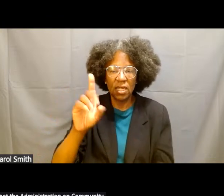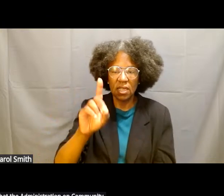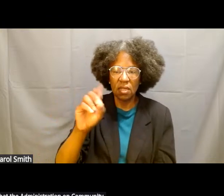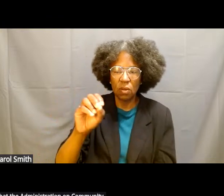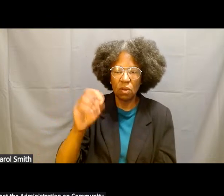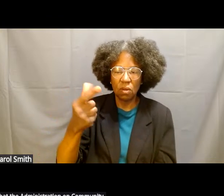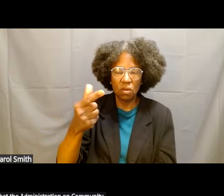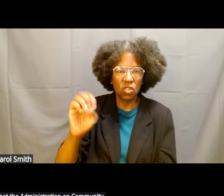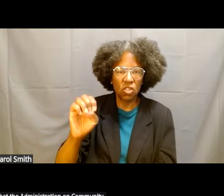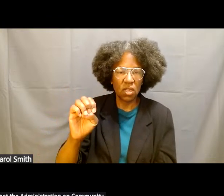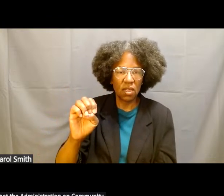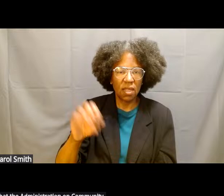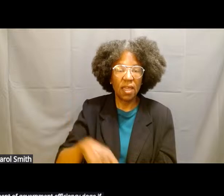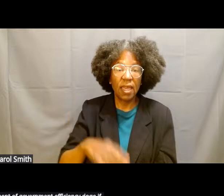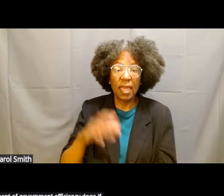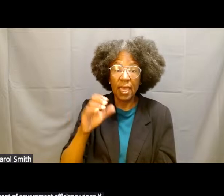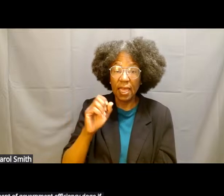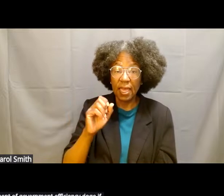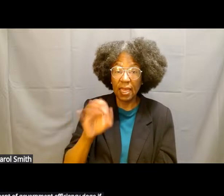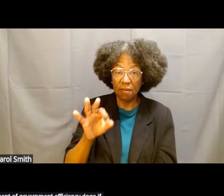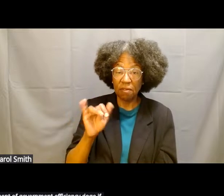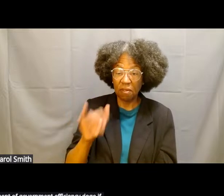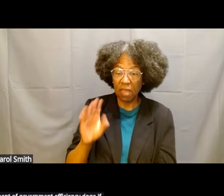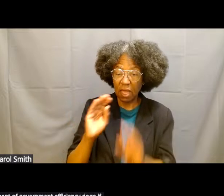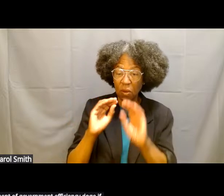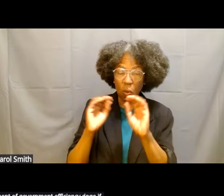that organization is